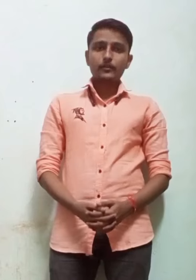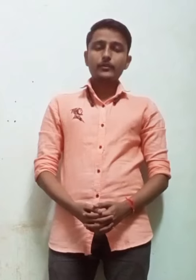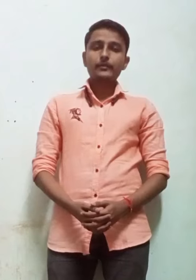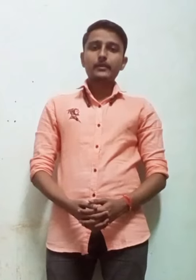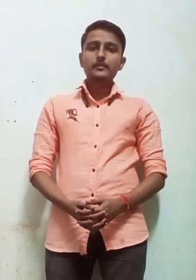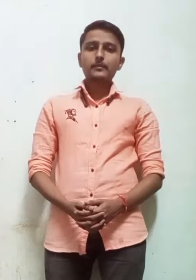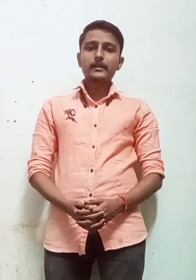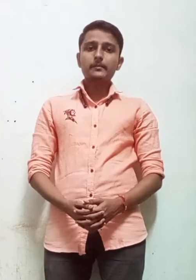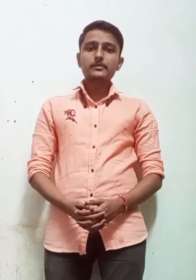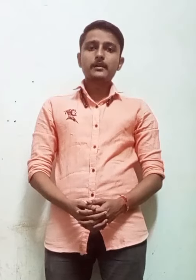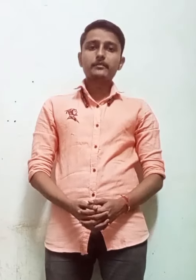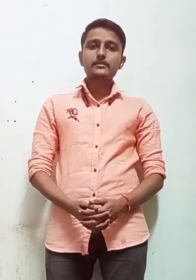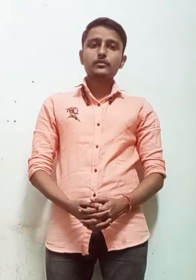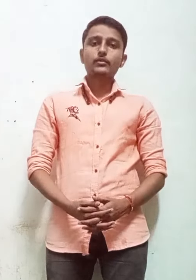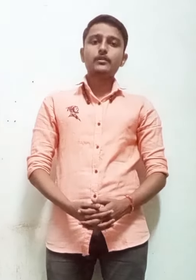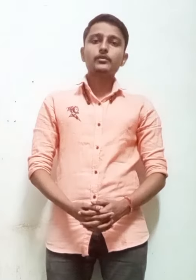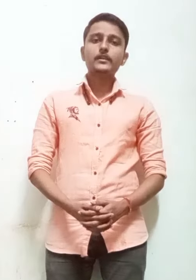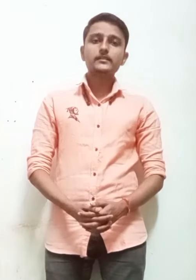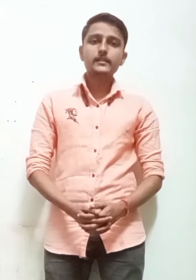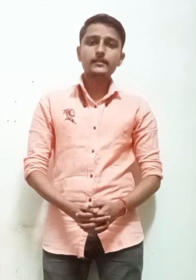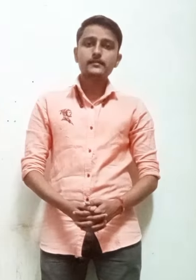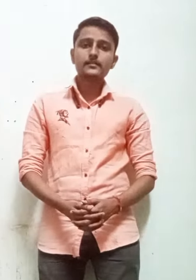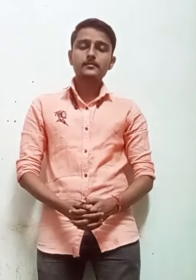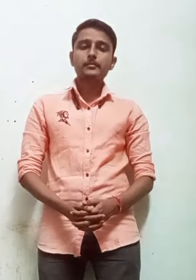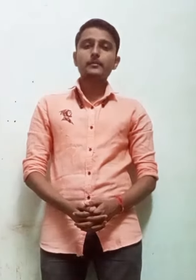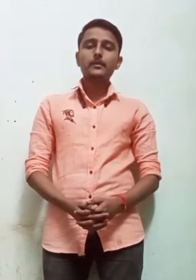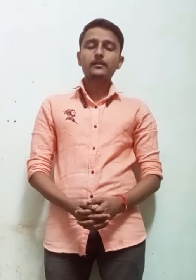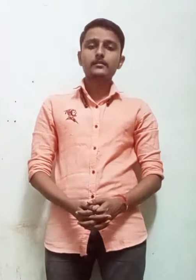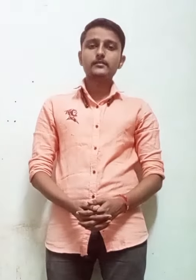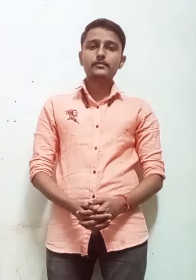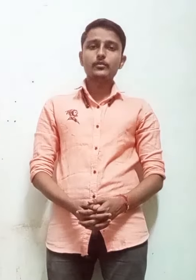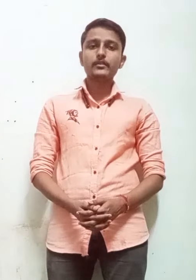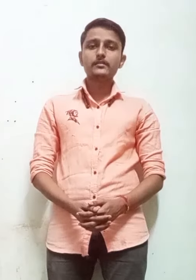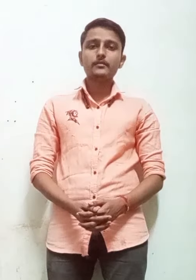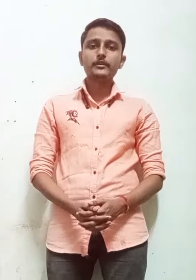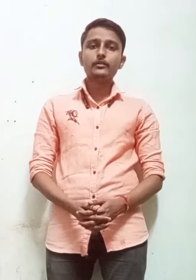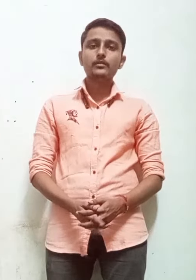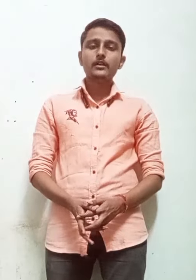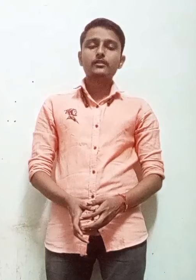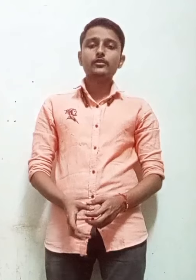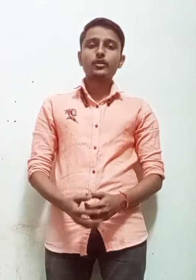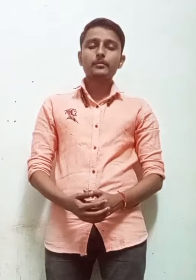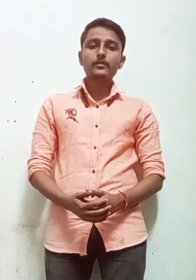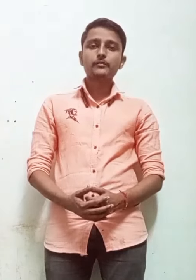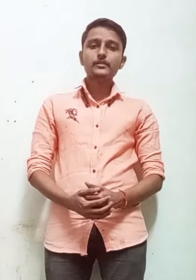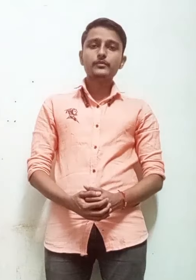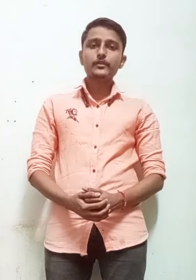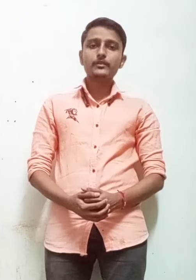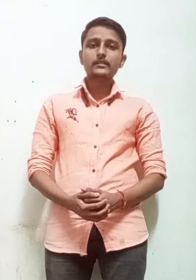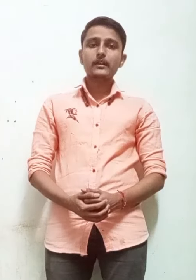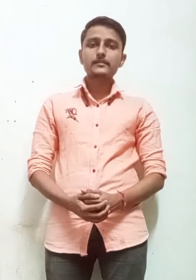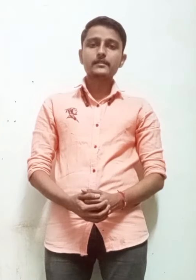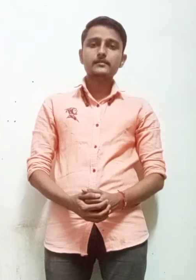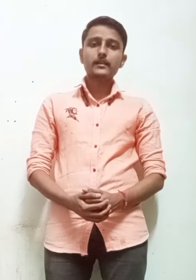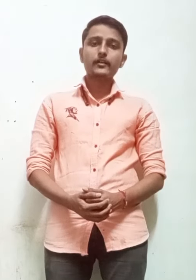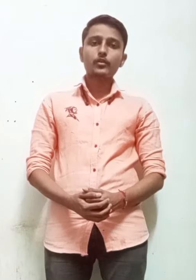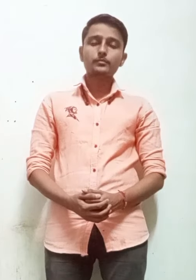Hello everyone, my name is Bhavesh Chapur. Today's date is 6th September. This is original video. The topic of this video is classes and